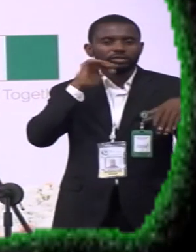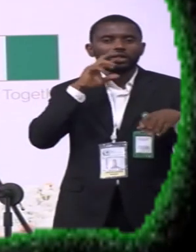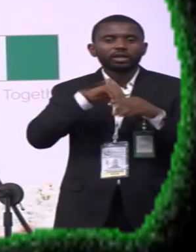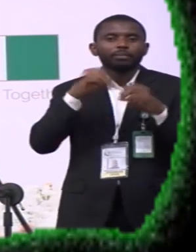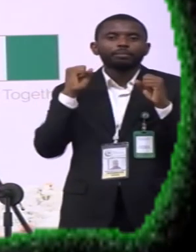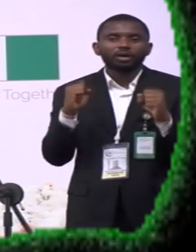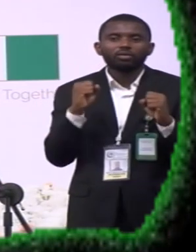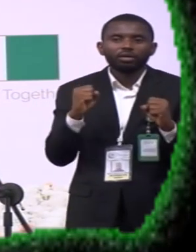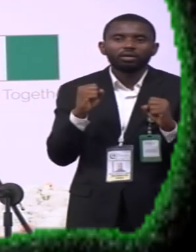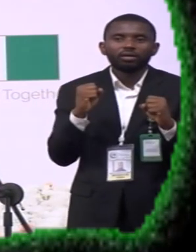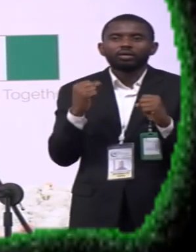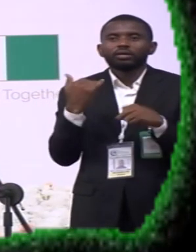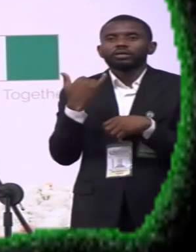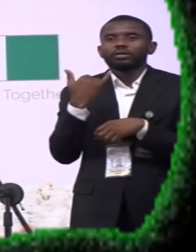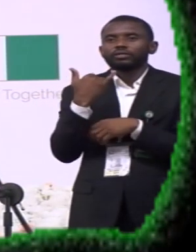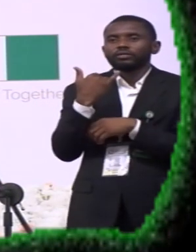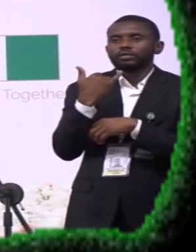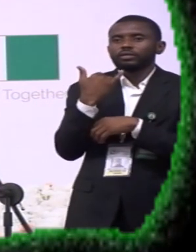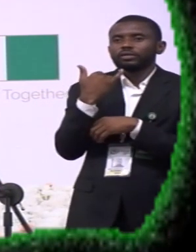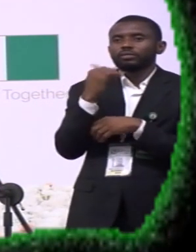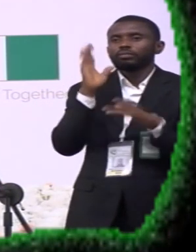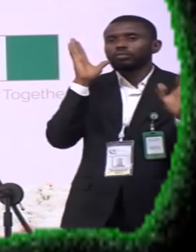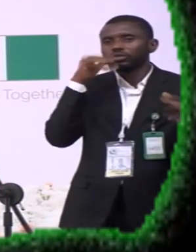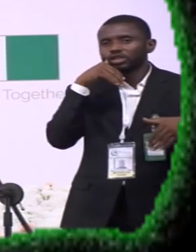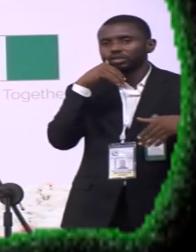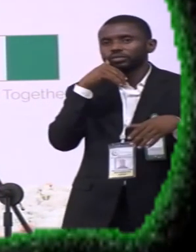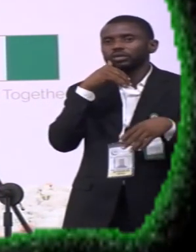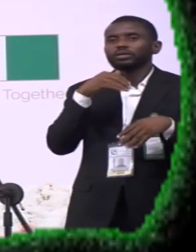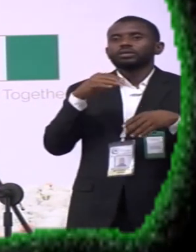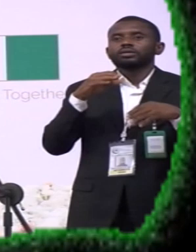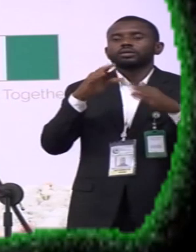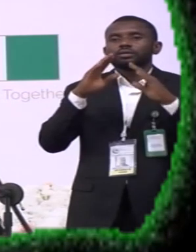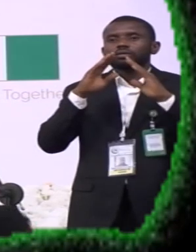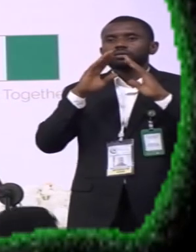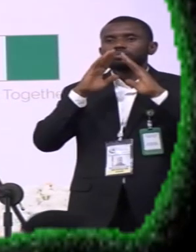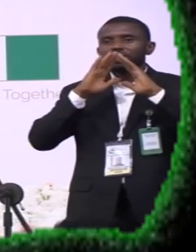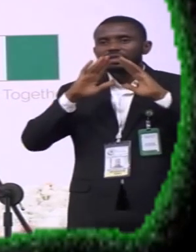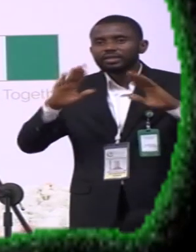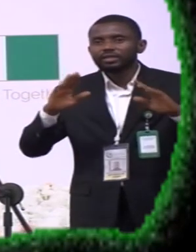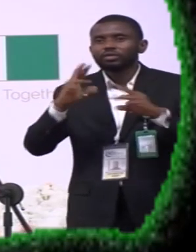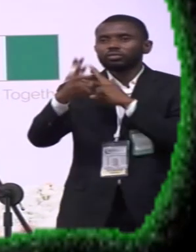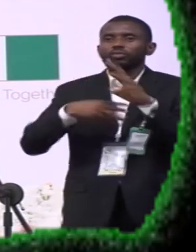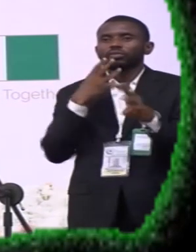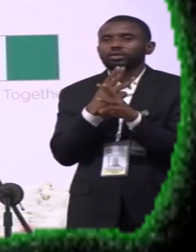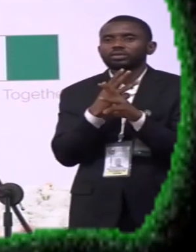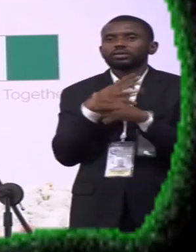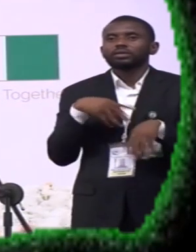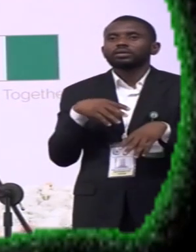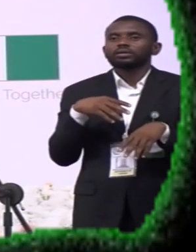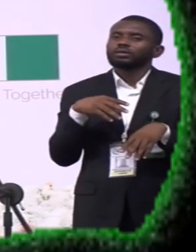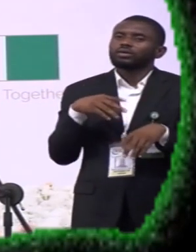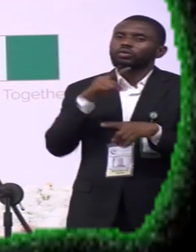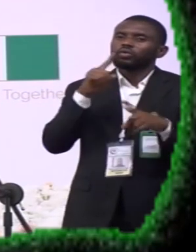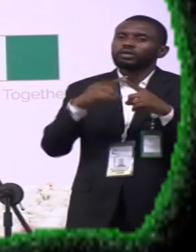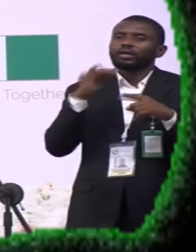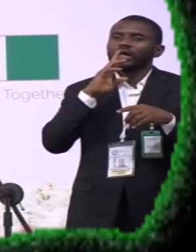Muslims in the recent, and they want to peace the world. And when they are out of power, they are completely